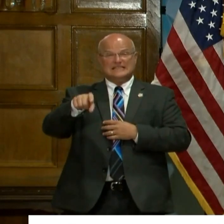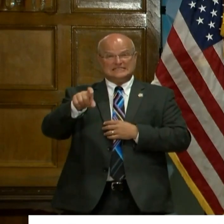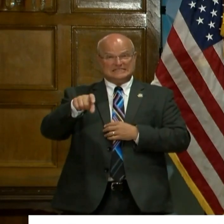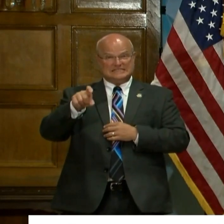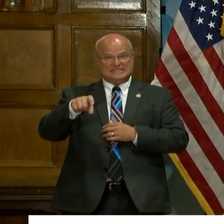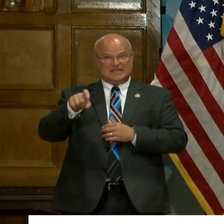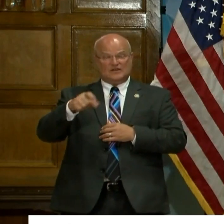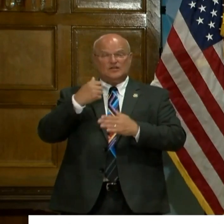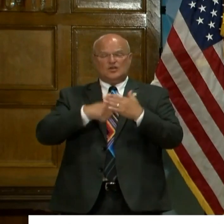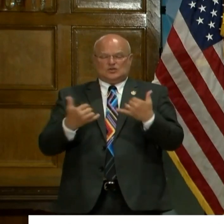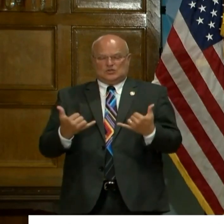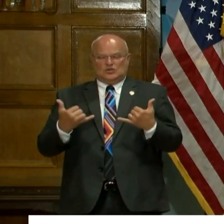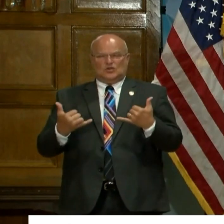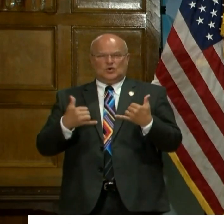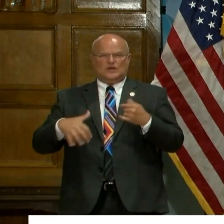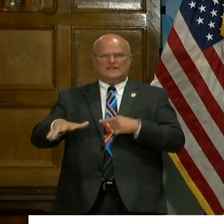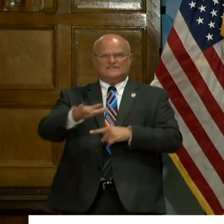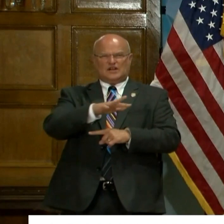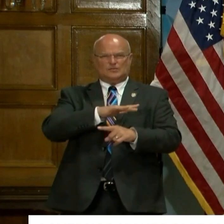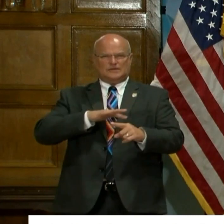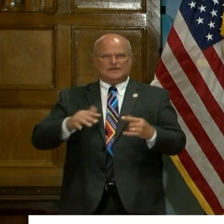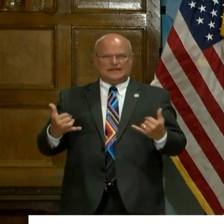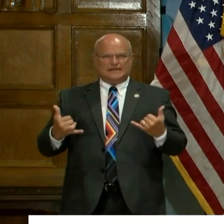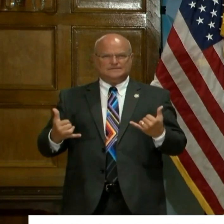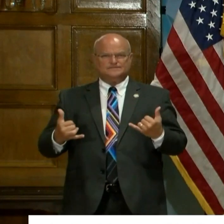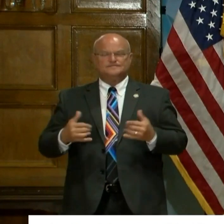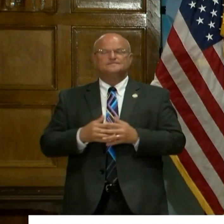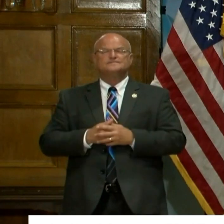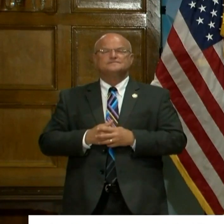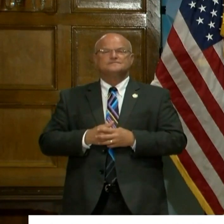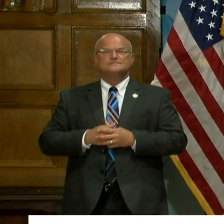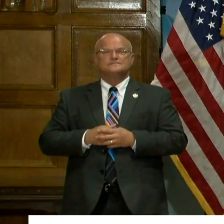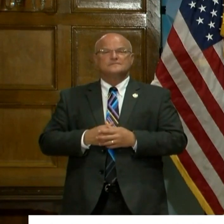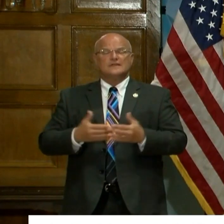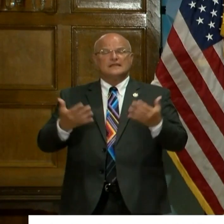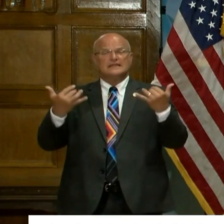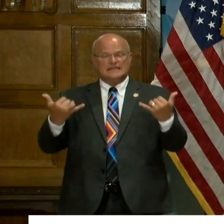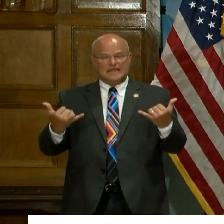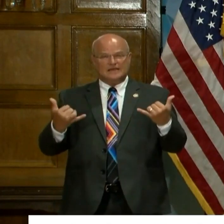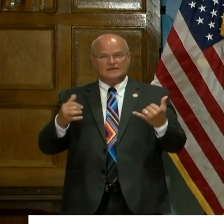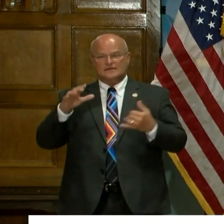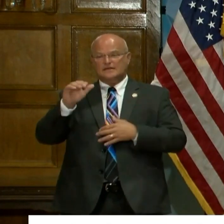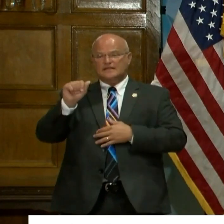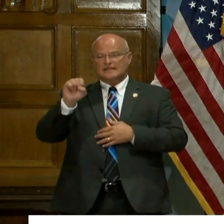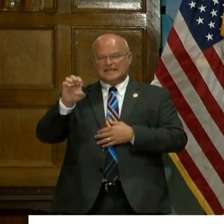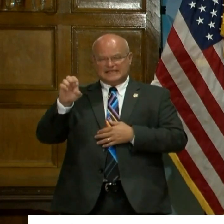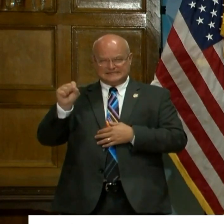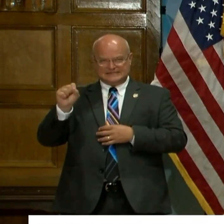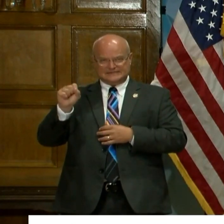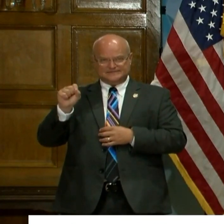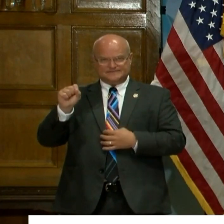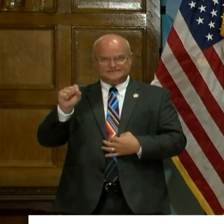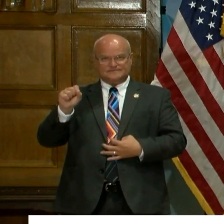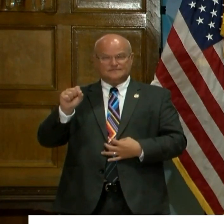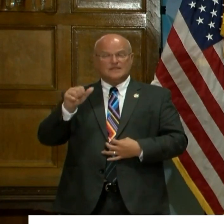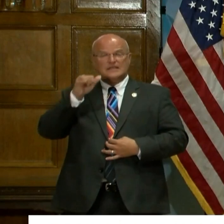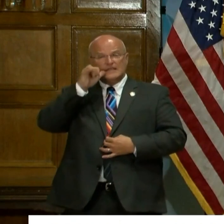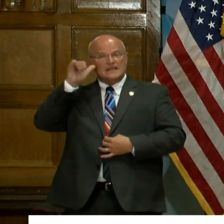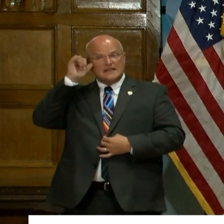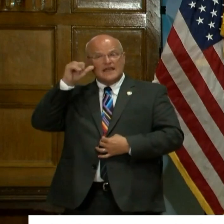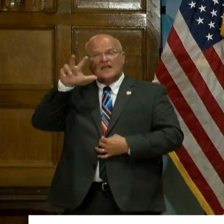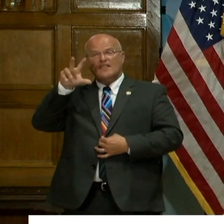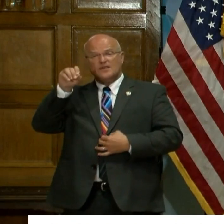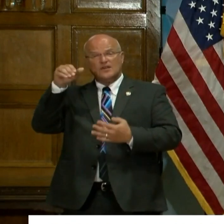necessary under the current environment. And then let me go to our case announcements. Yesterday we